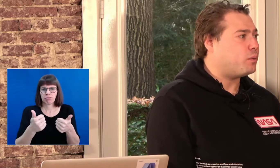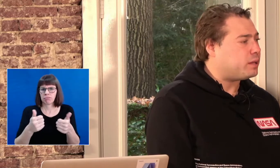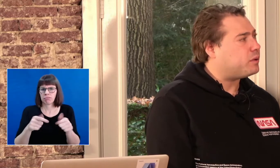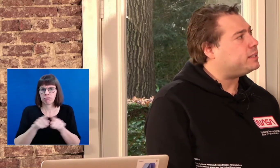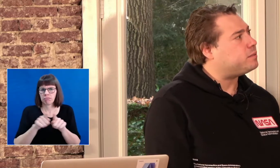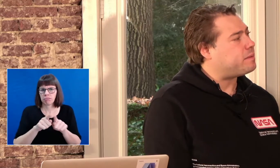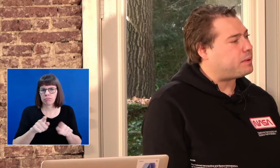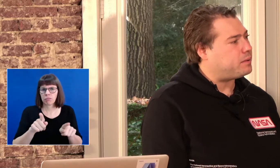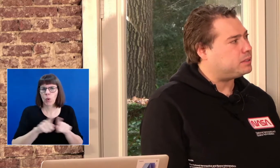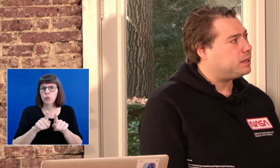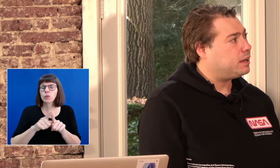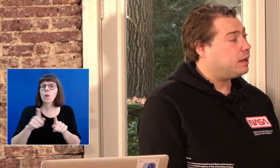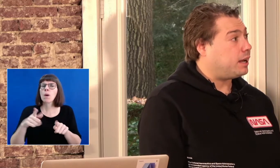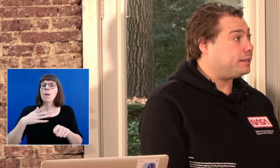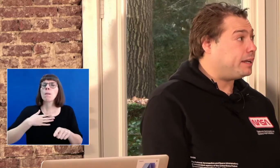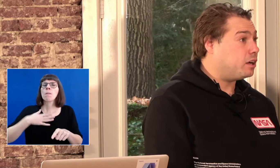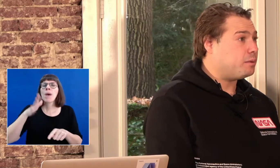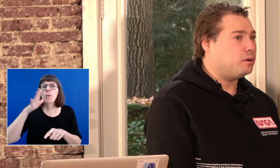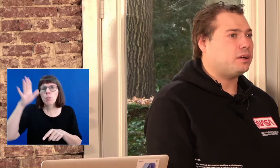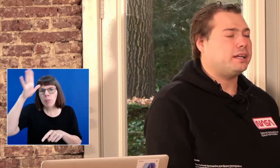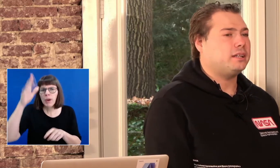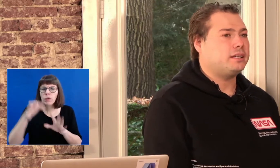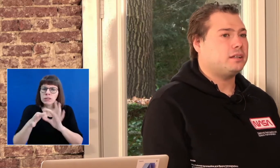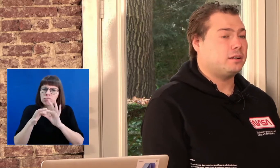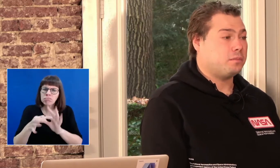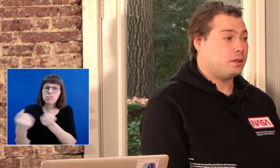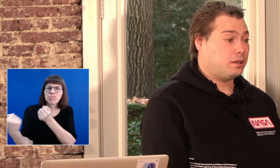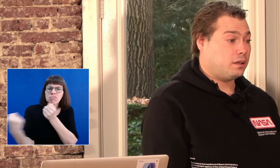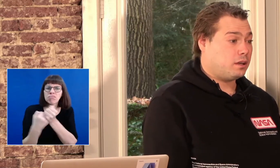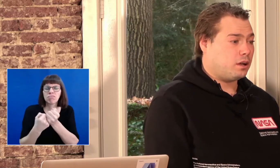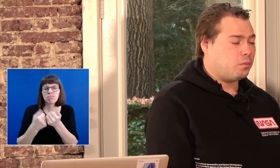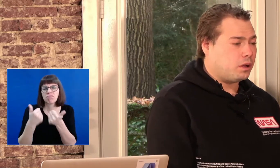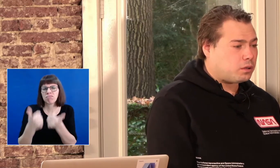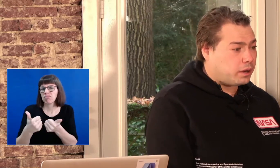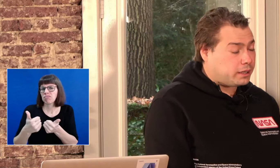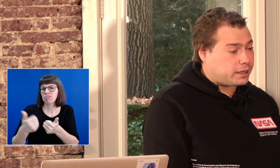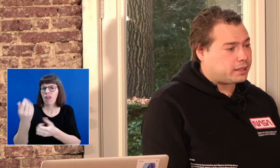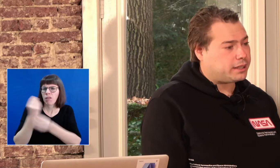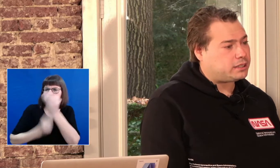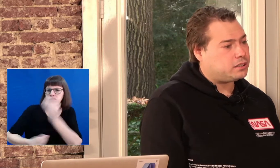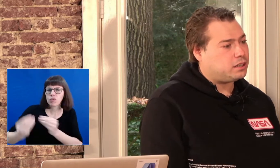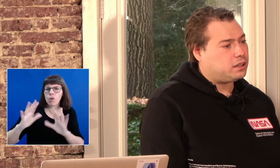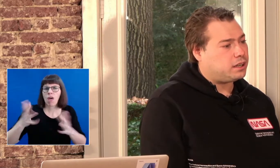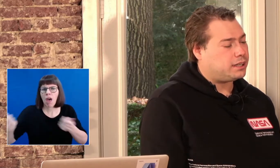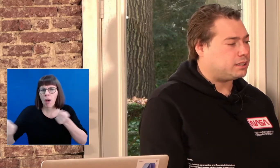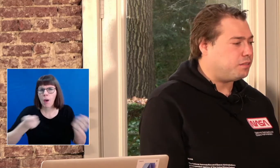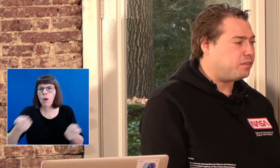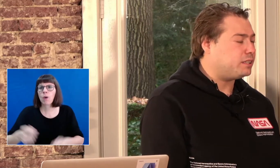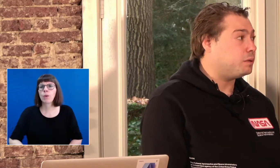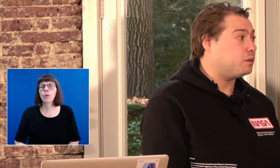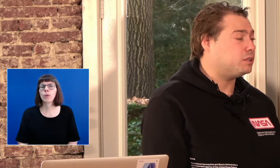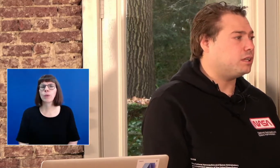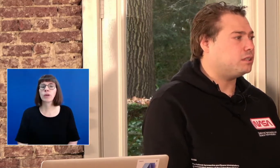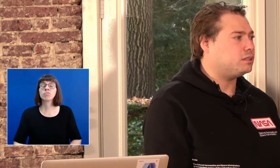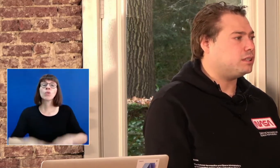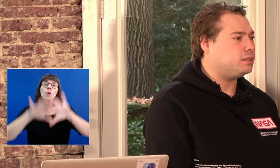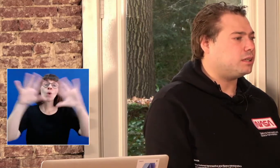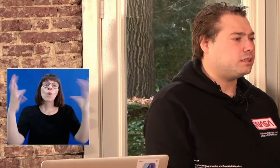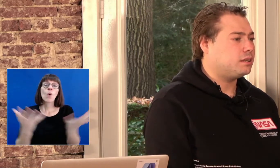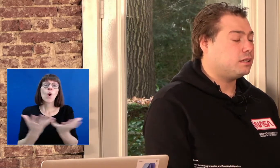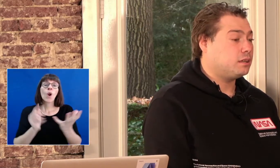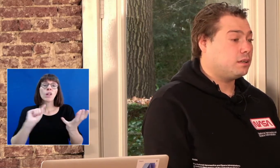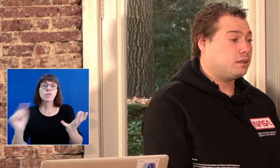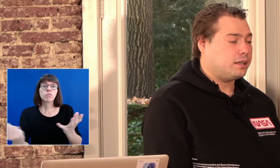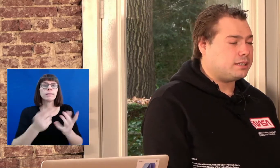very great relationship with my parents, and they learn me how to handle it. Worldwide, international is a difference because I see